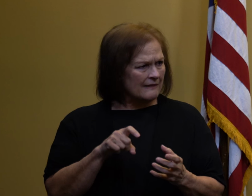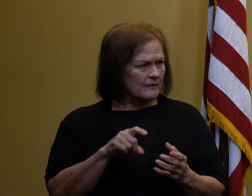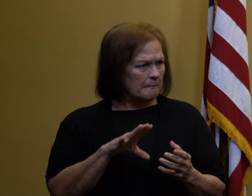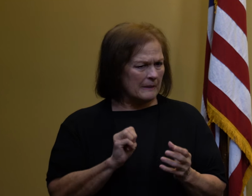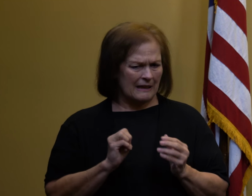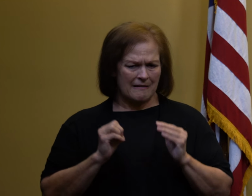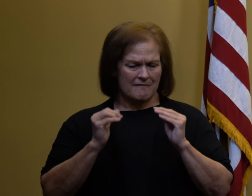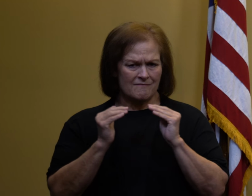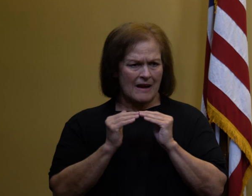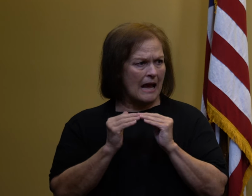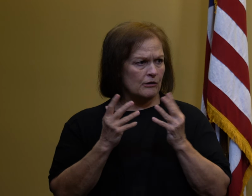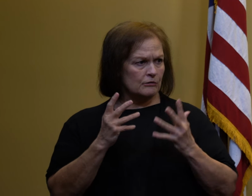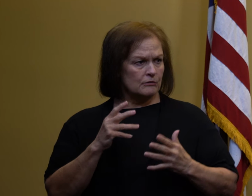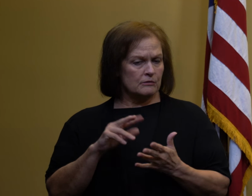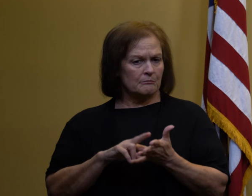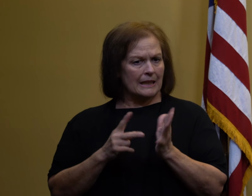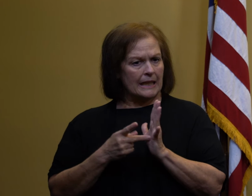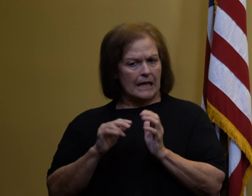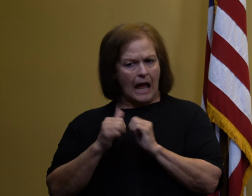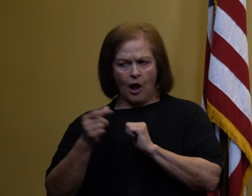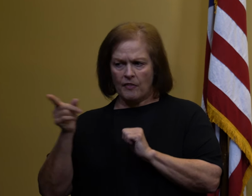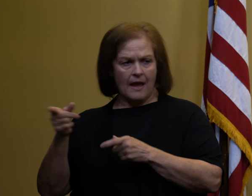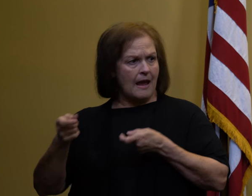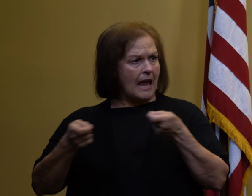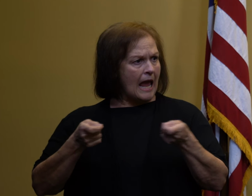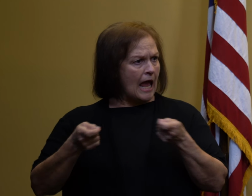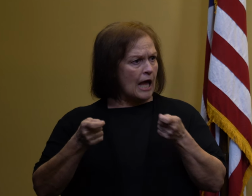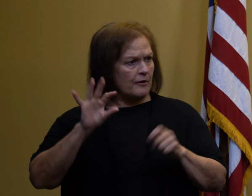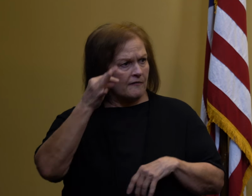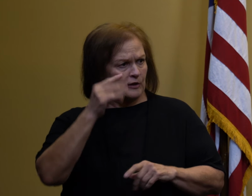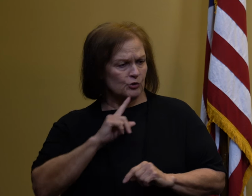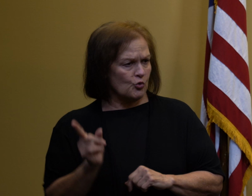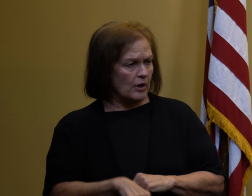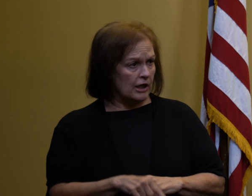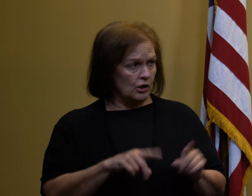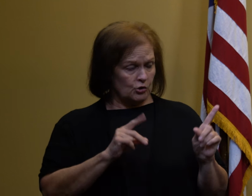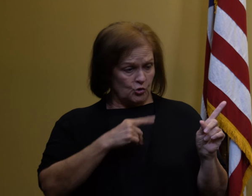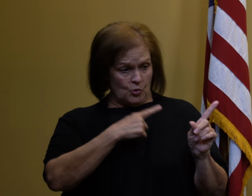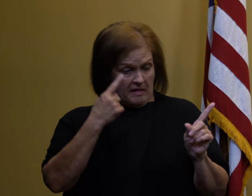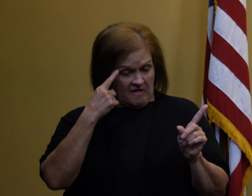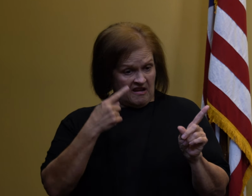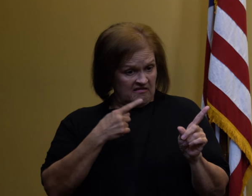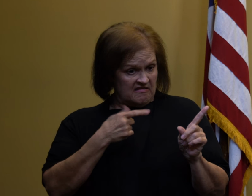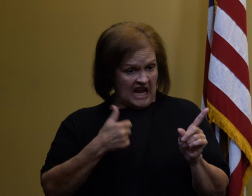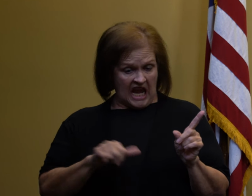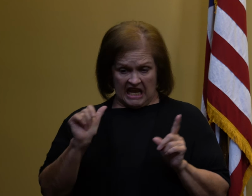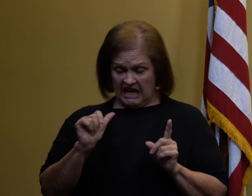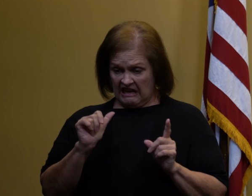bias-free relative to the handling of the consent decree. Do you think there was any special treatment involved in this